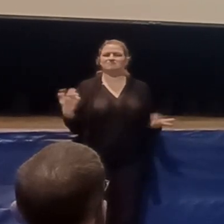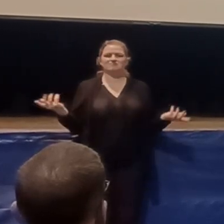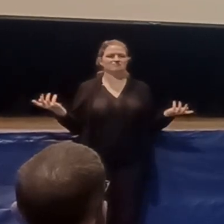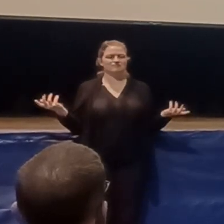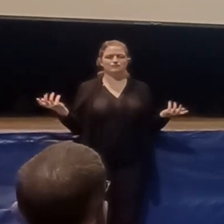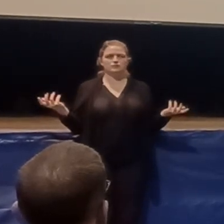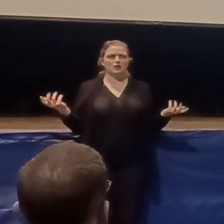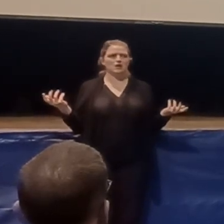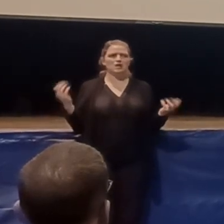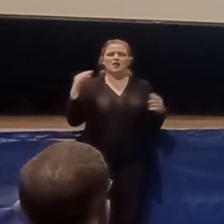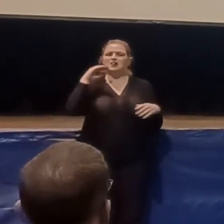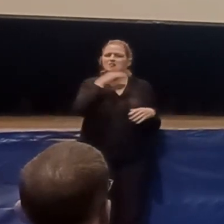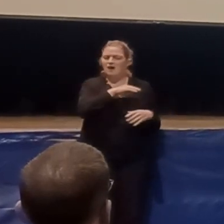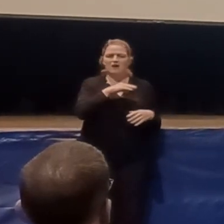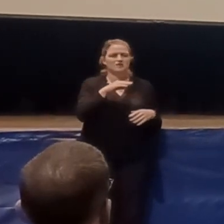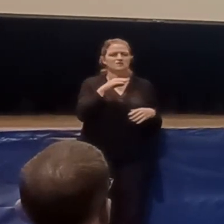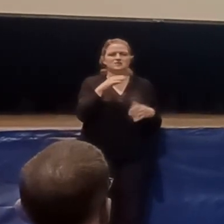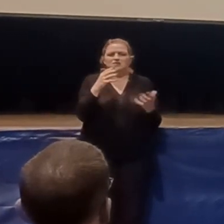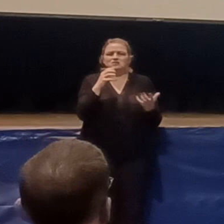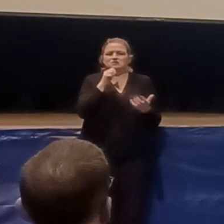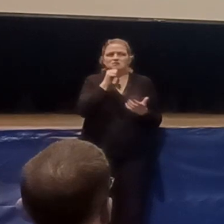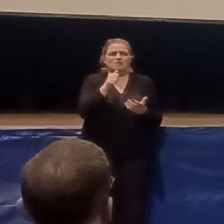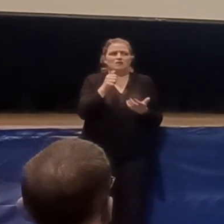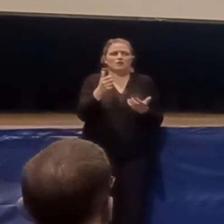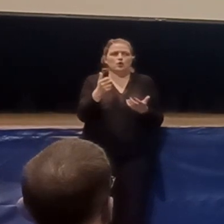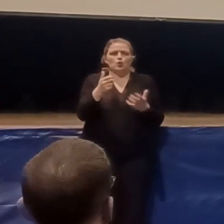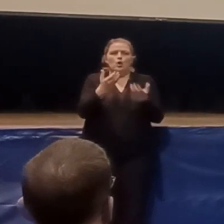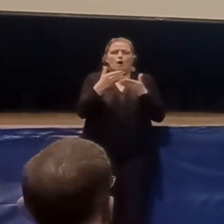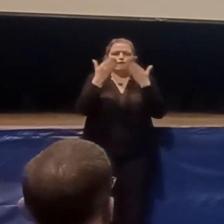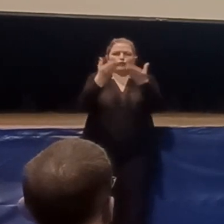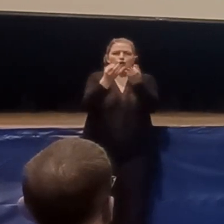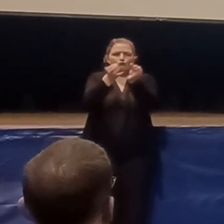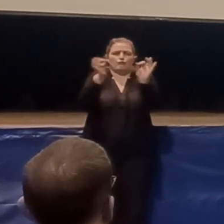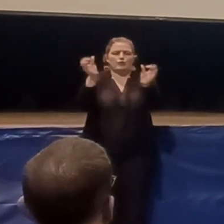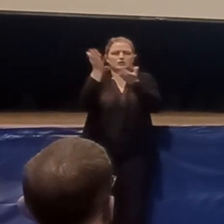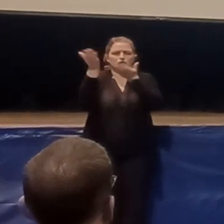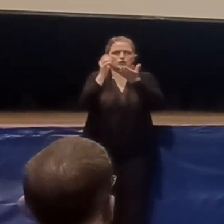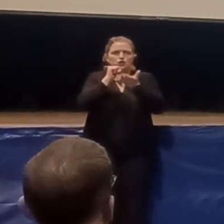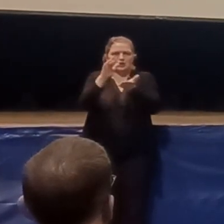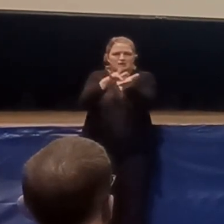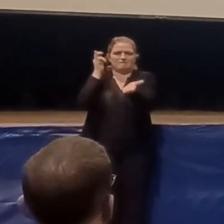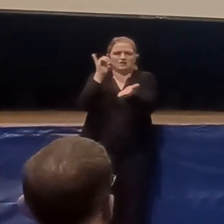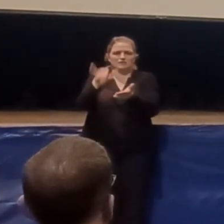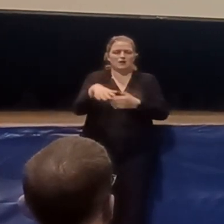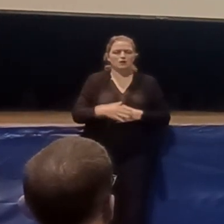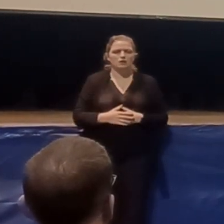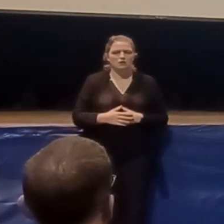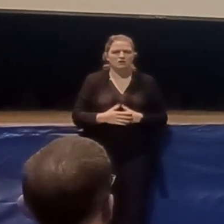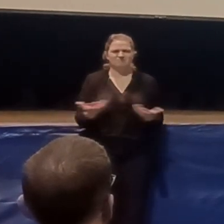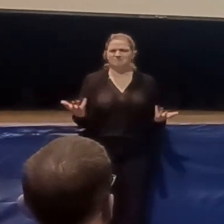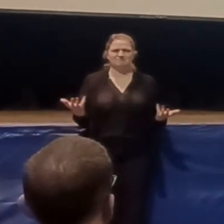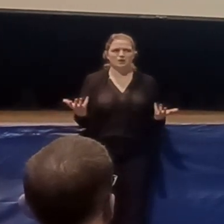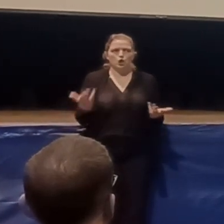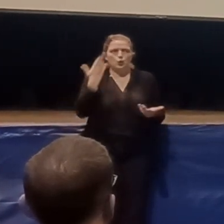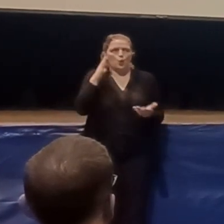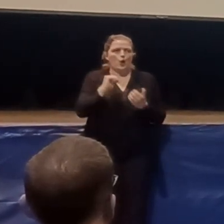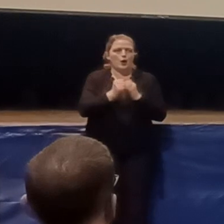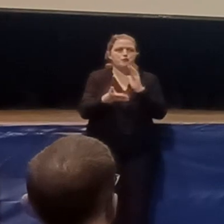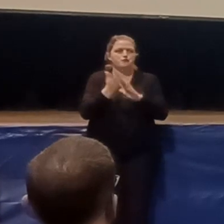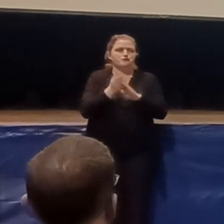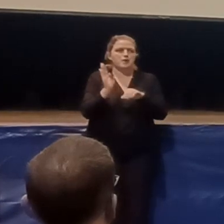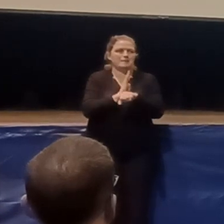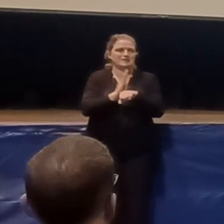penny wise and pound foolish. We're offering free services. If you can't take advantage of it, then you don't know how to run a business, quite honestly.